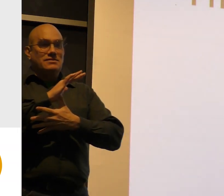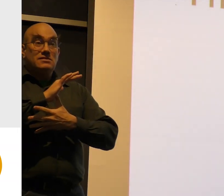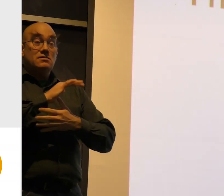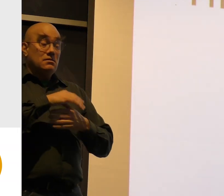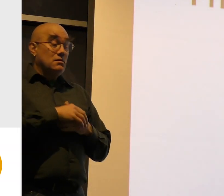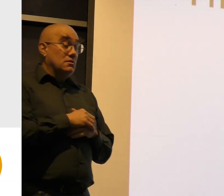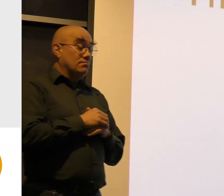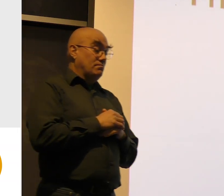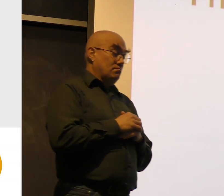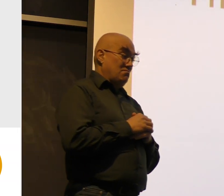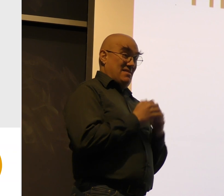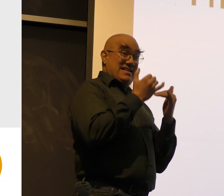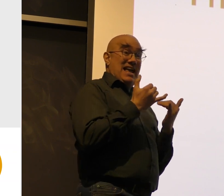And then number 4 is priorities.